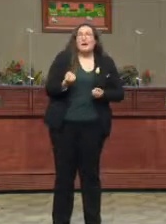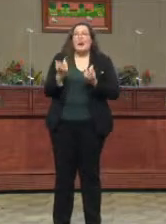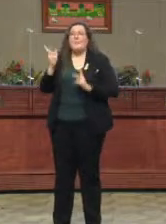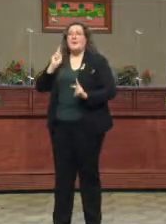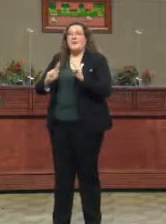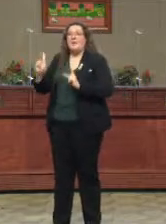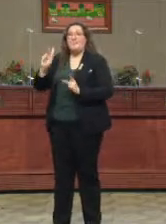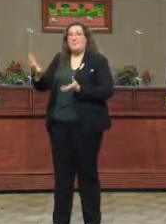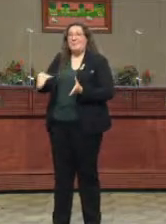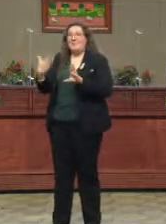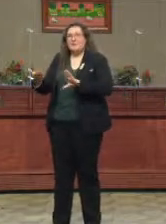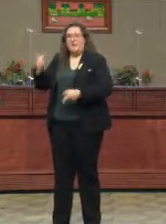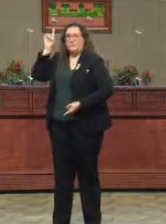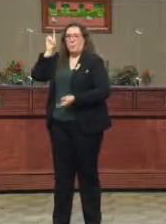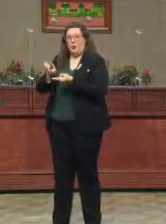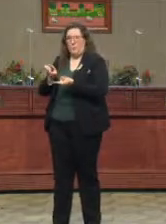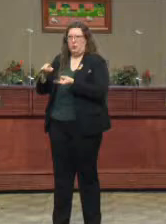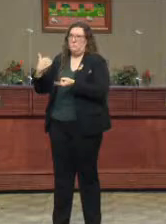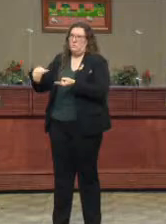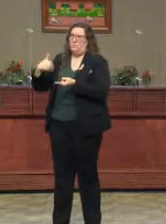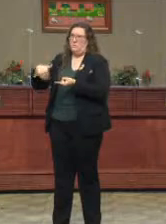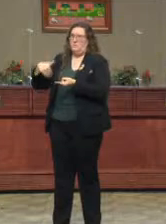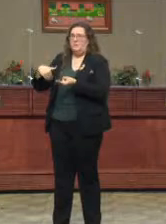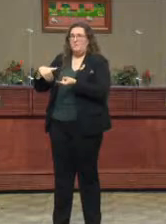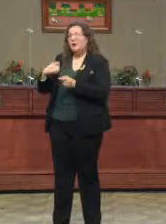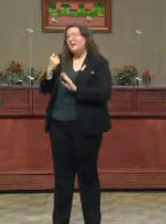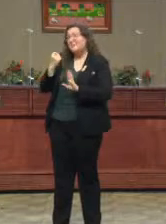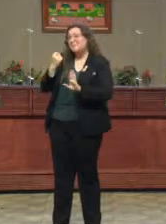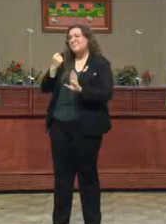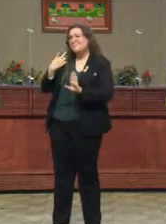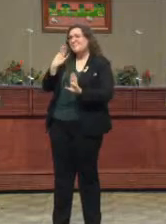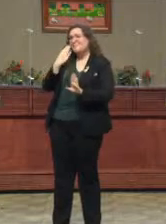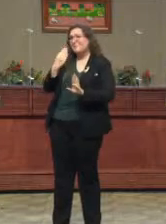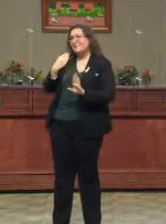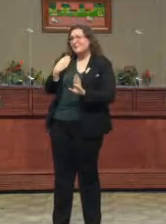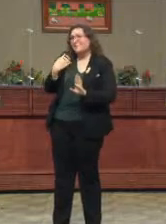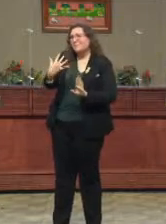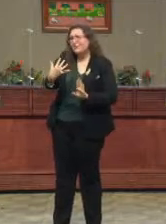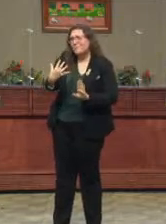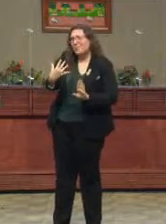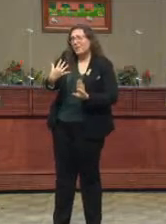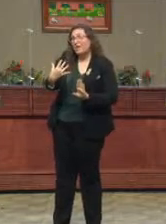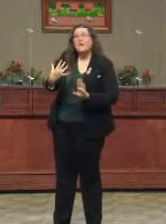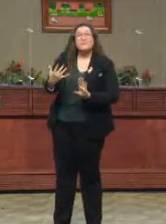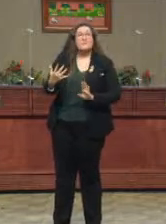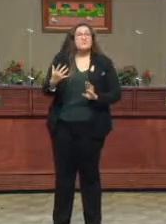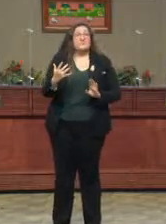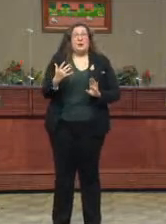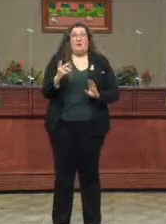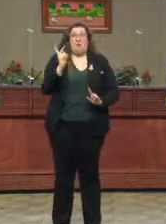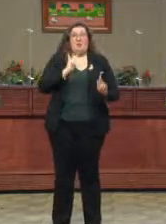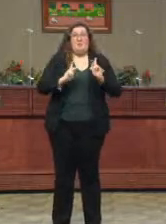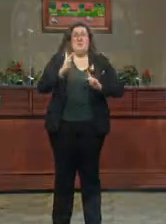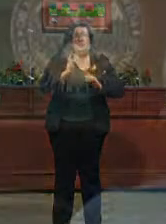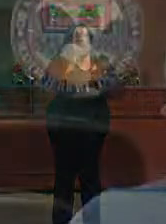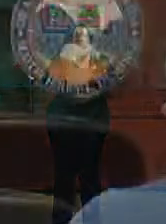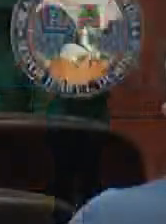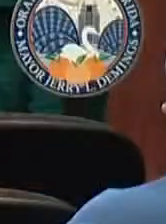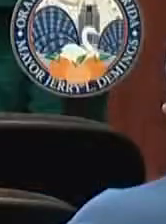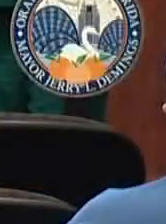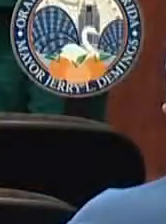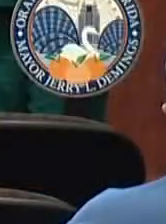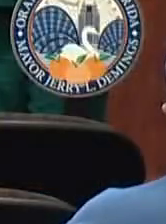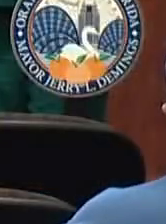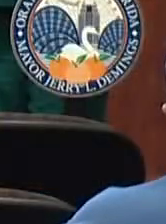decreased significantly. But interesting enough, a third of all people who are hospitalized in our county